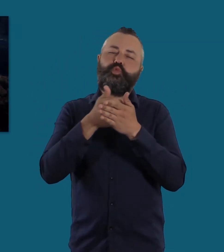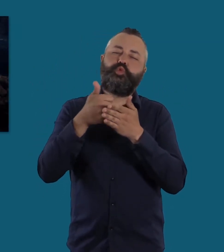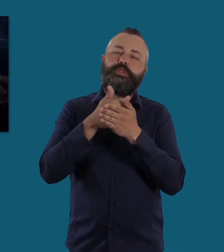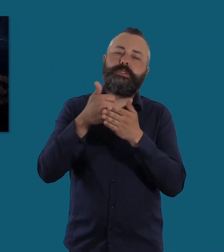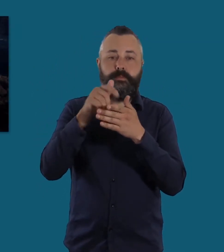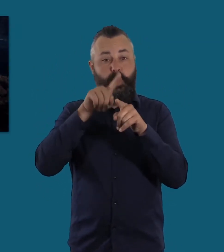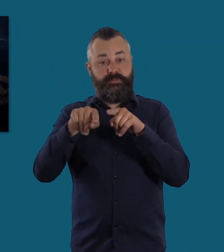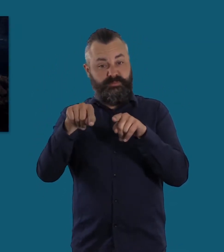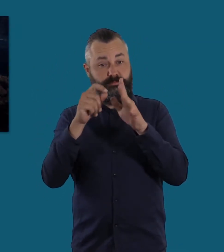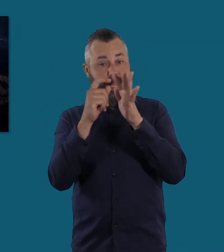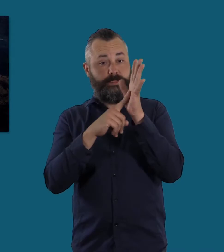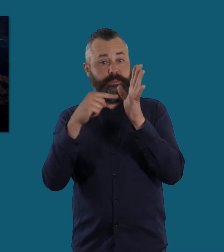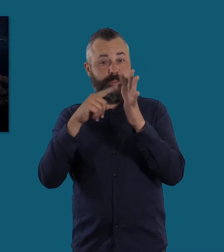Volcanic activity can occur where plates meet.